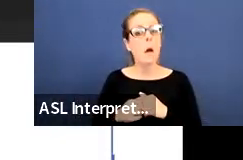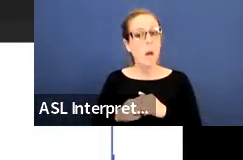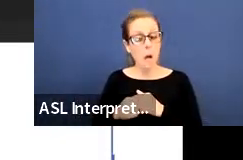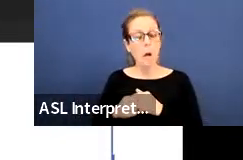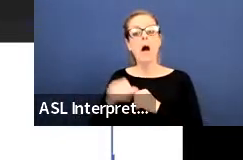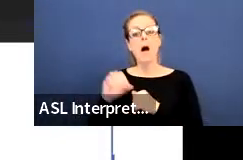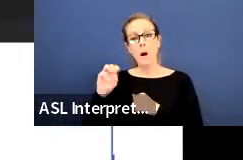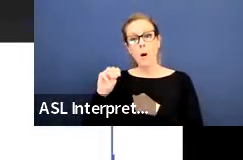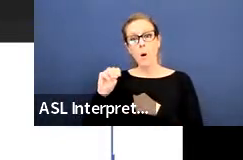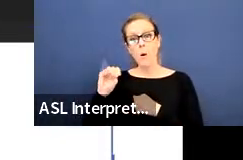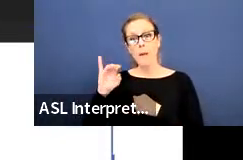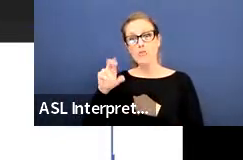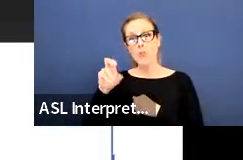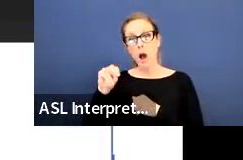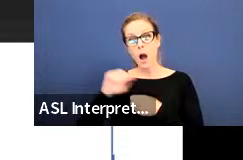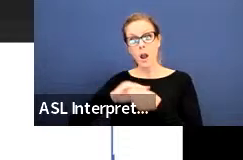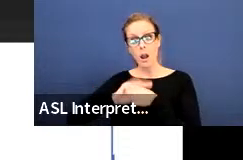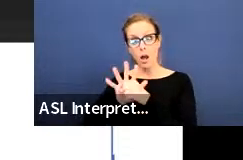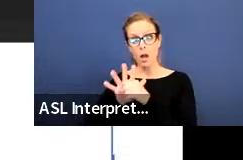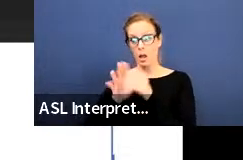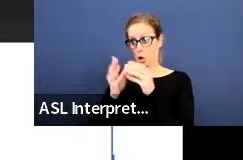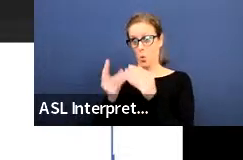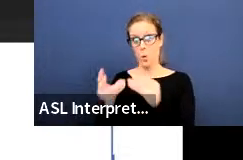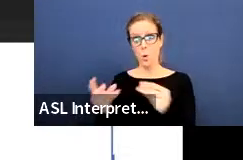wave, but